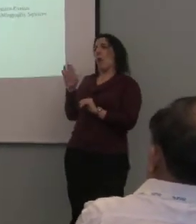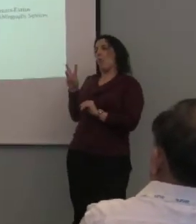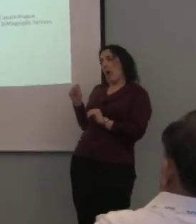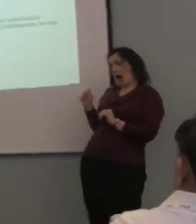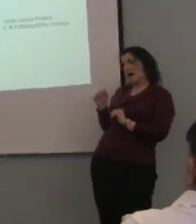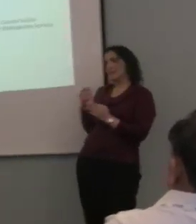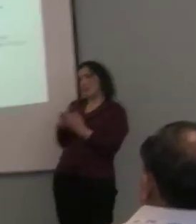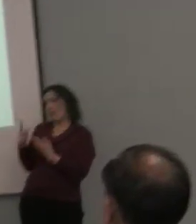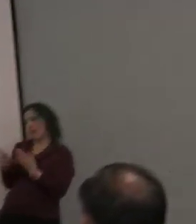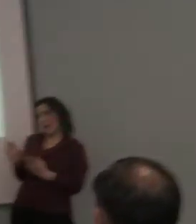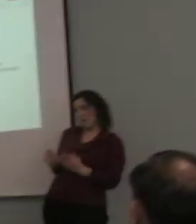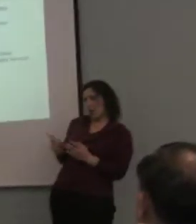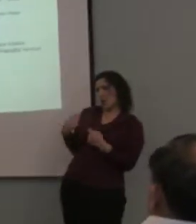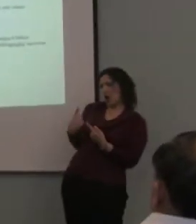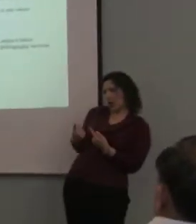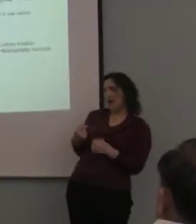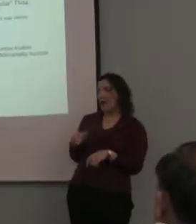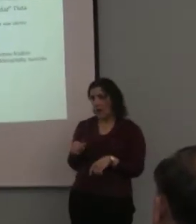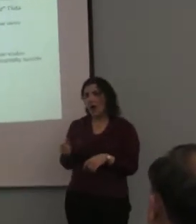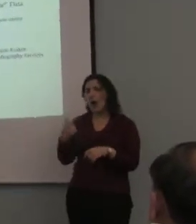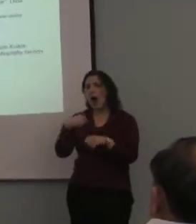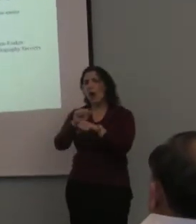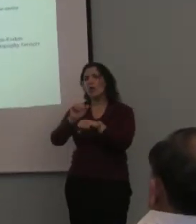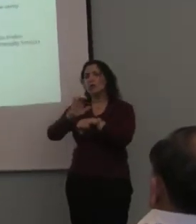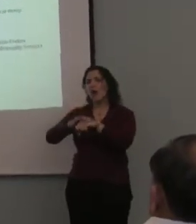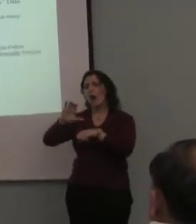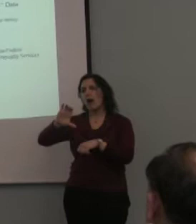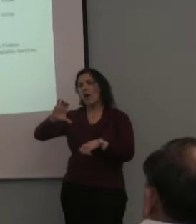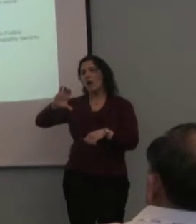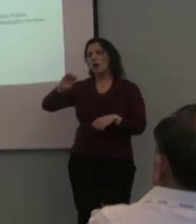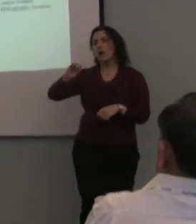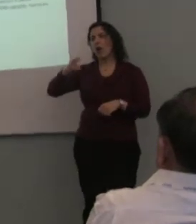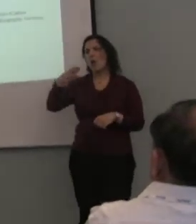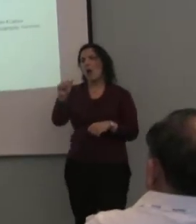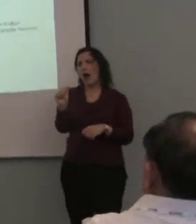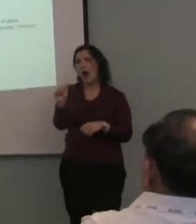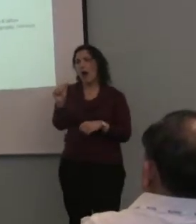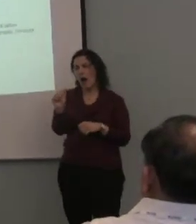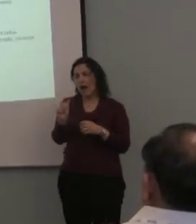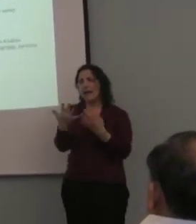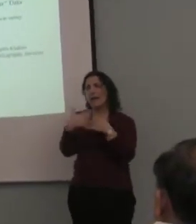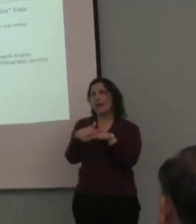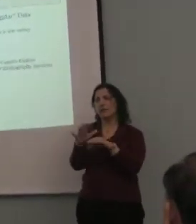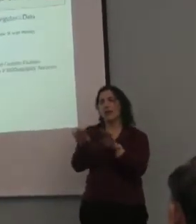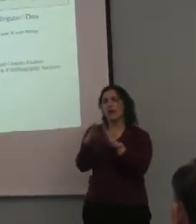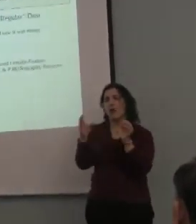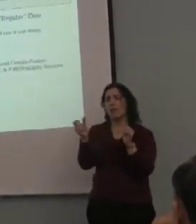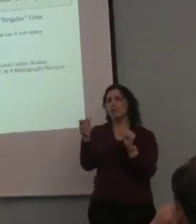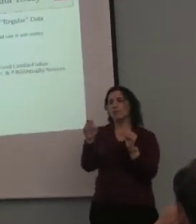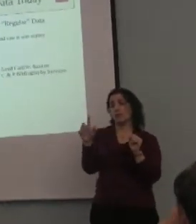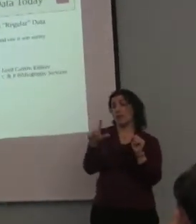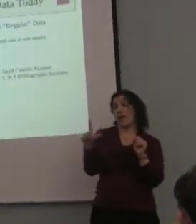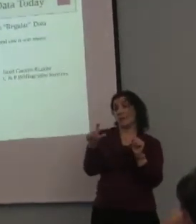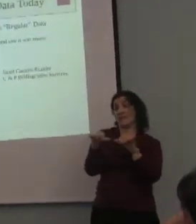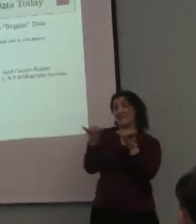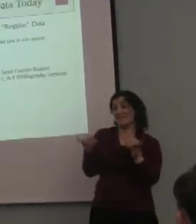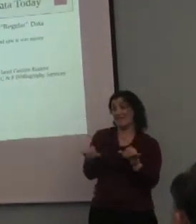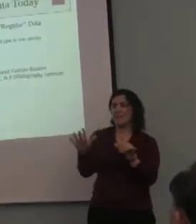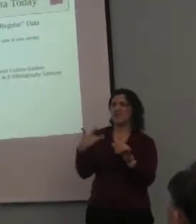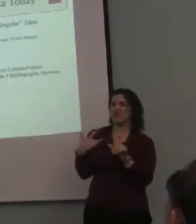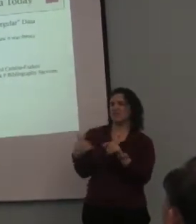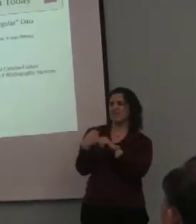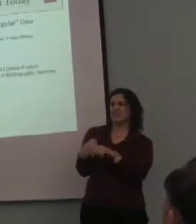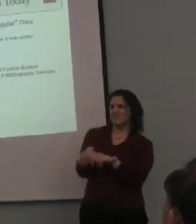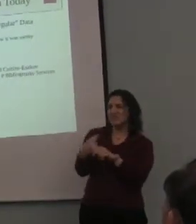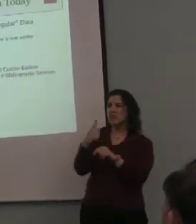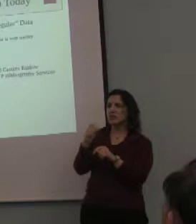programmer. I've worked on the Koha open source integrated library system, which is the traditional way, which